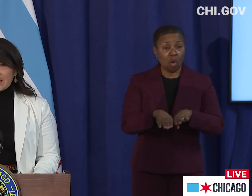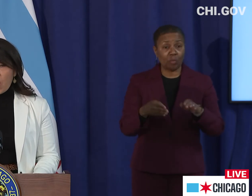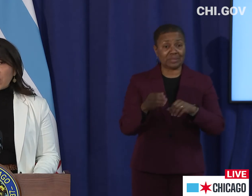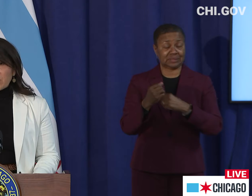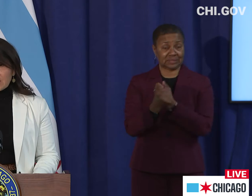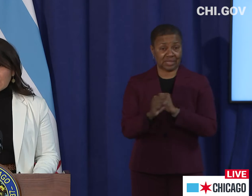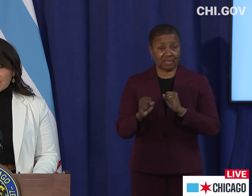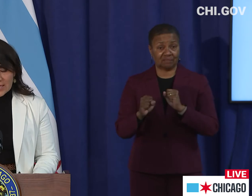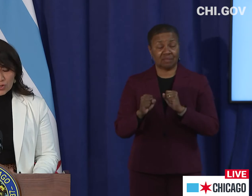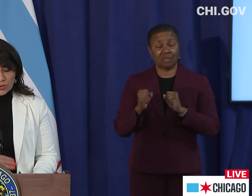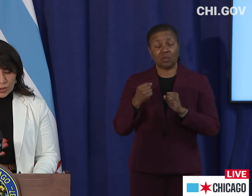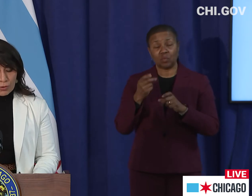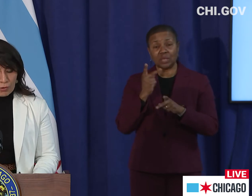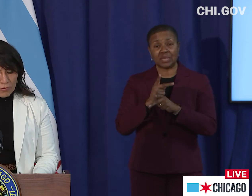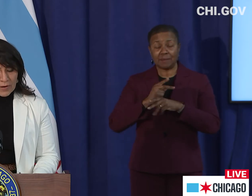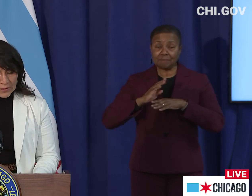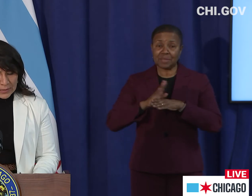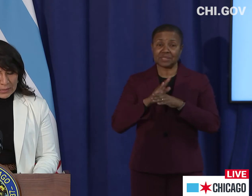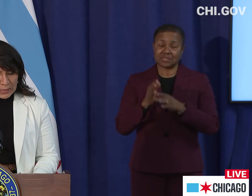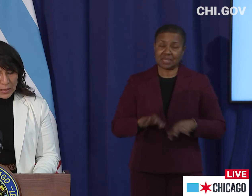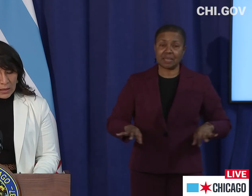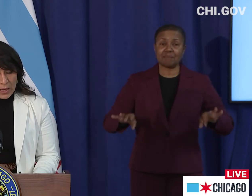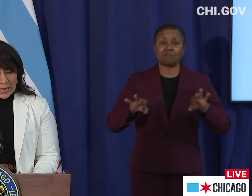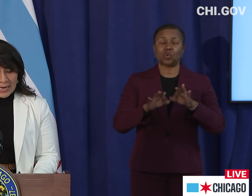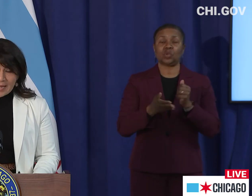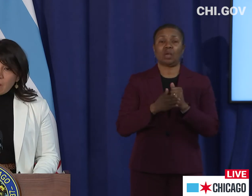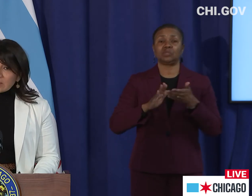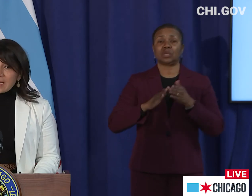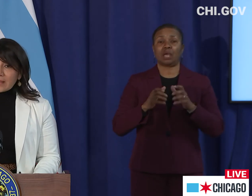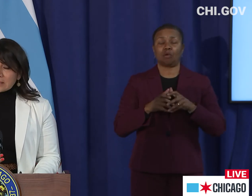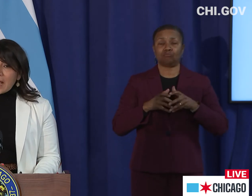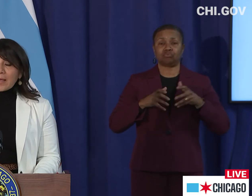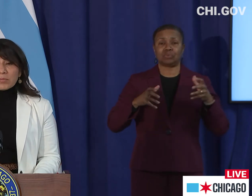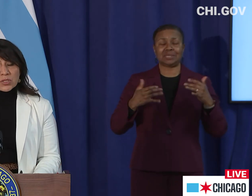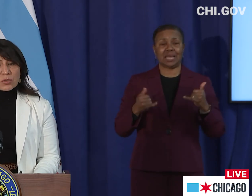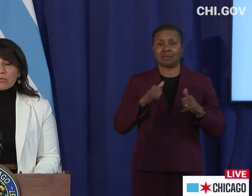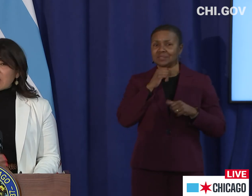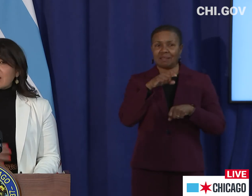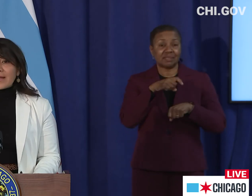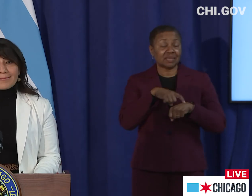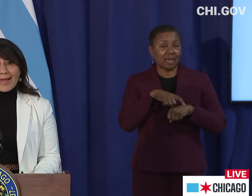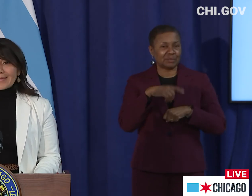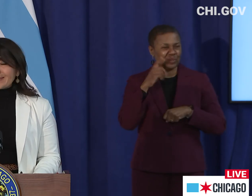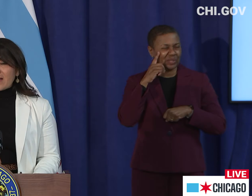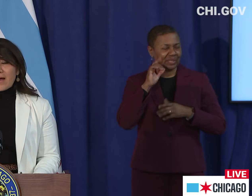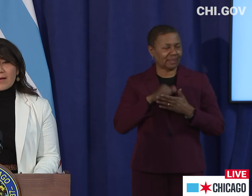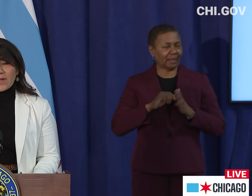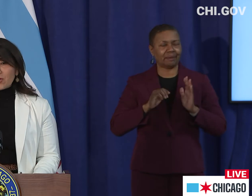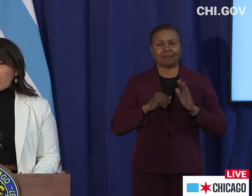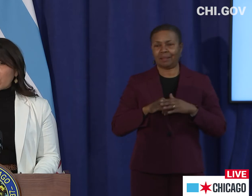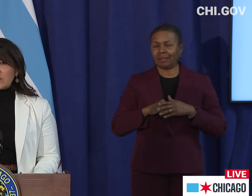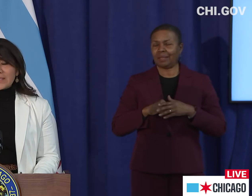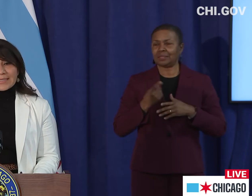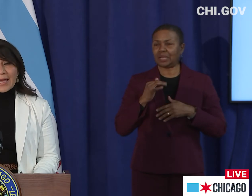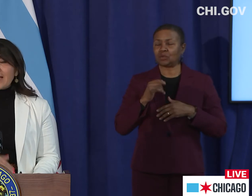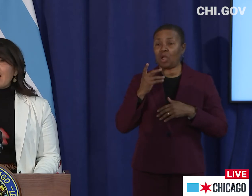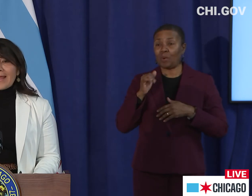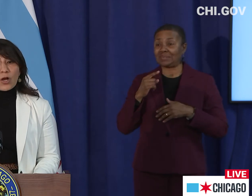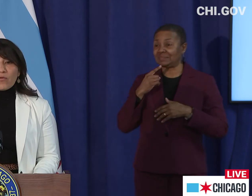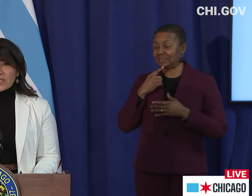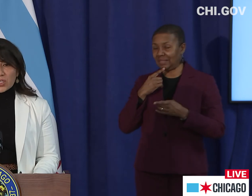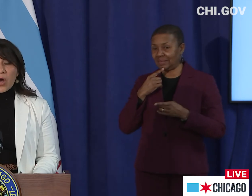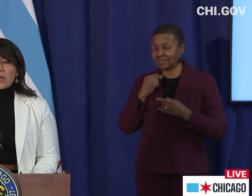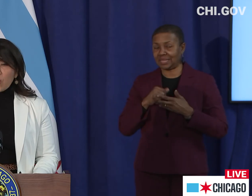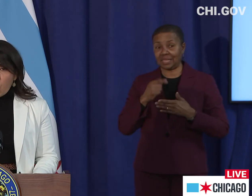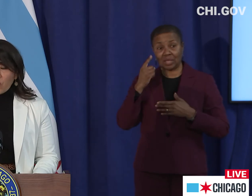workers, as all of this is essential to the growth of our city. And now it's not the time to think that, as Dr. Arwady said,